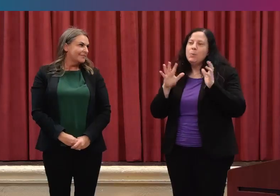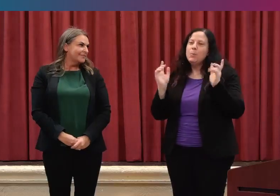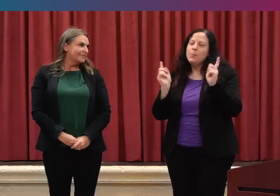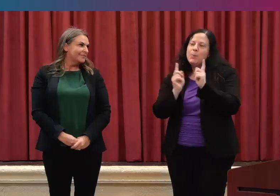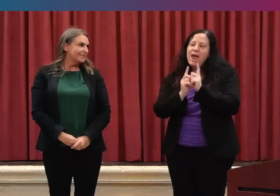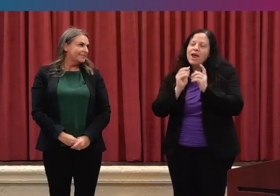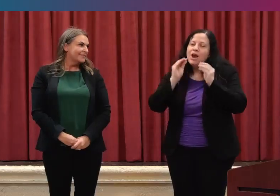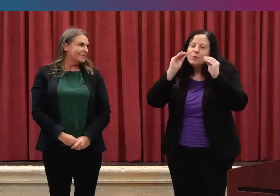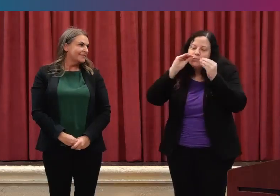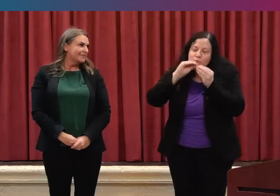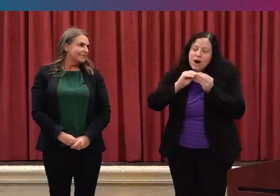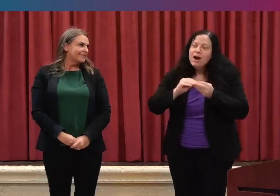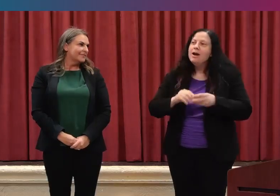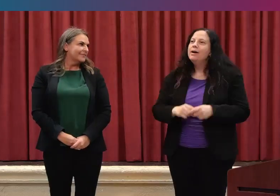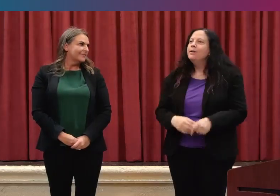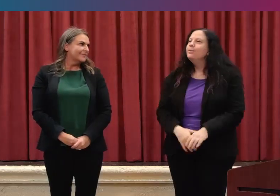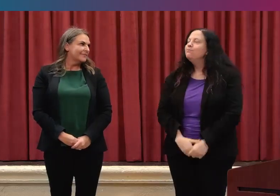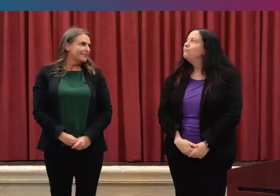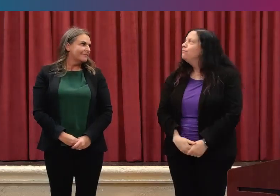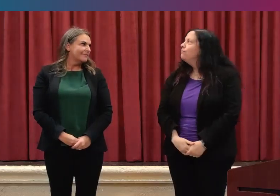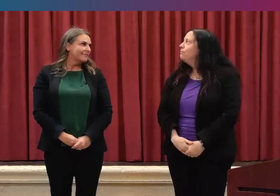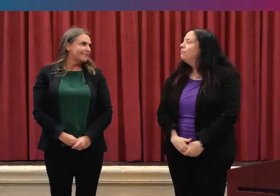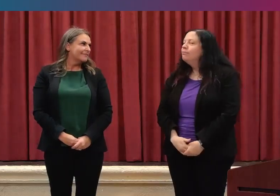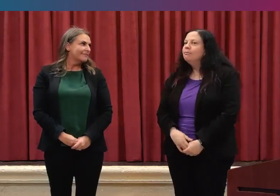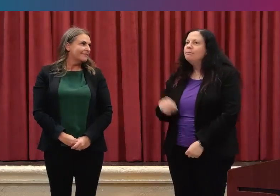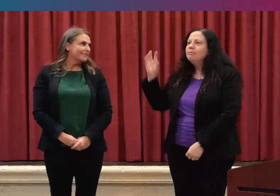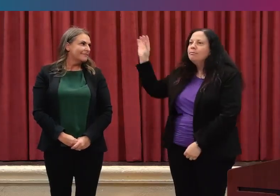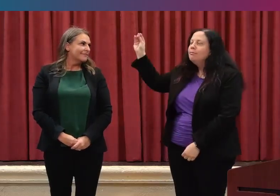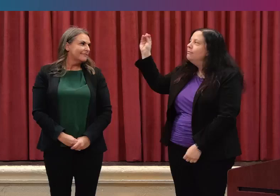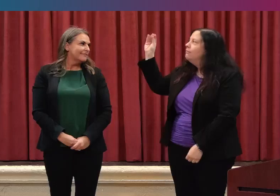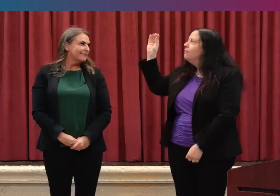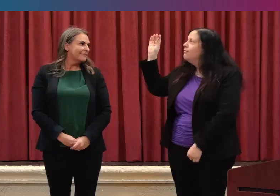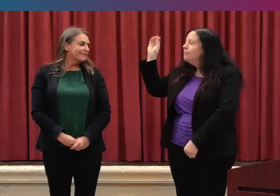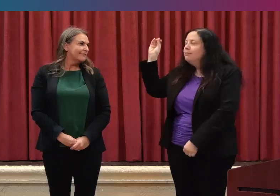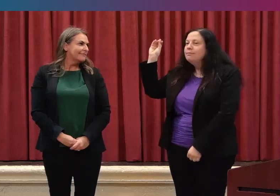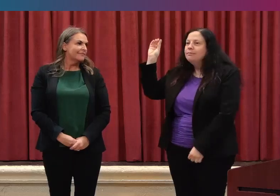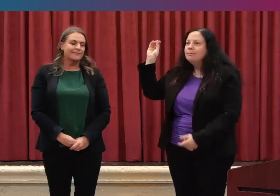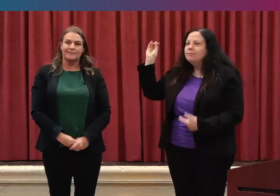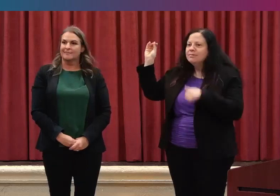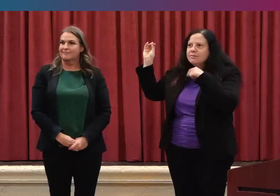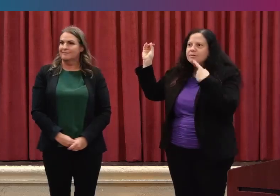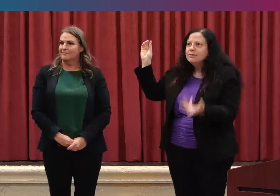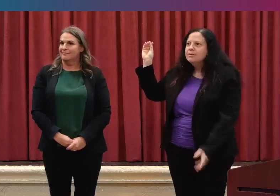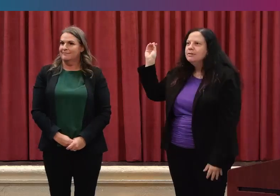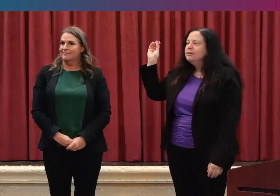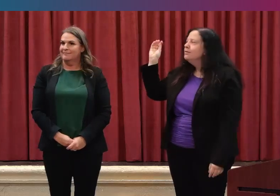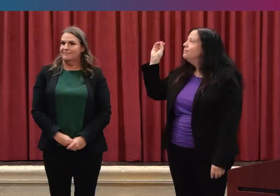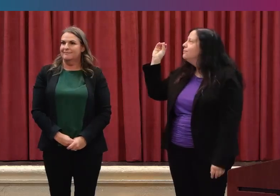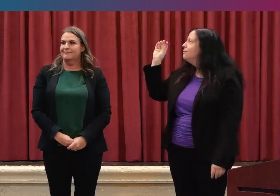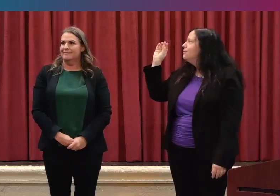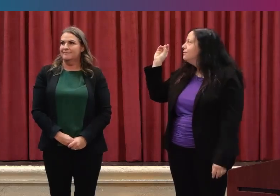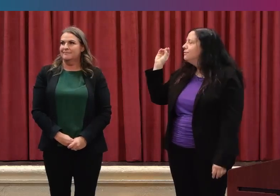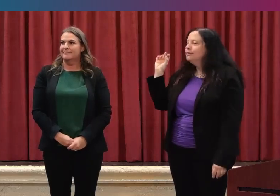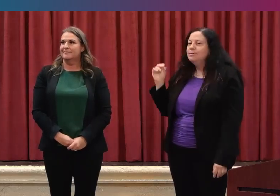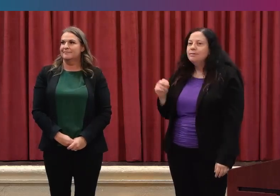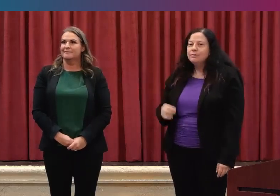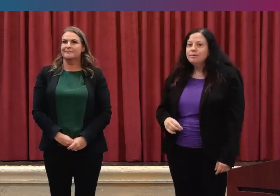have a celebration, our first meeting, and then that's enough. Basically, they intake information, they don't say anything